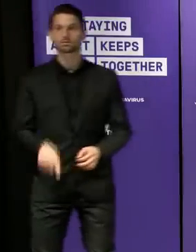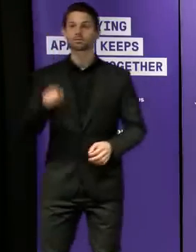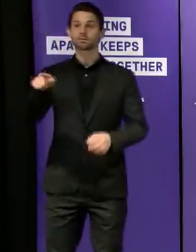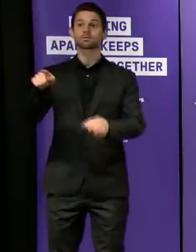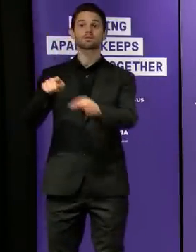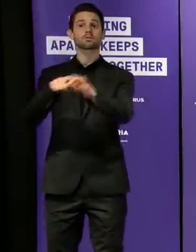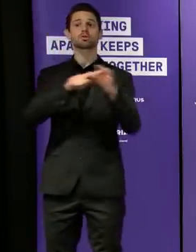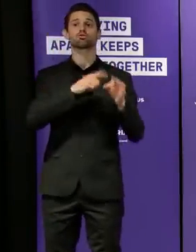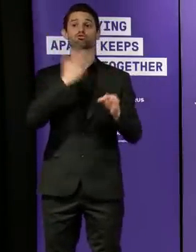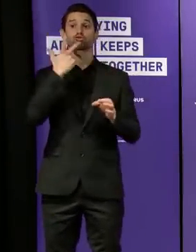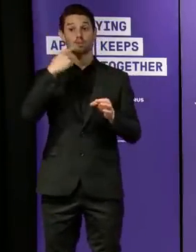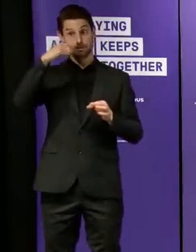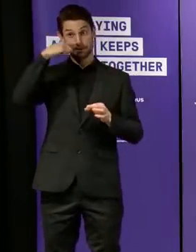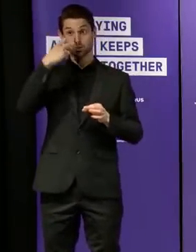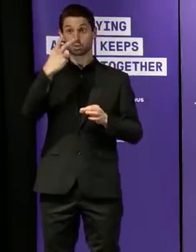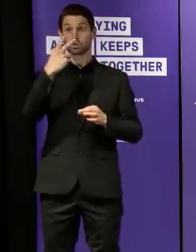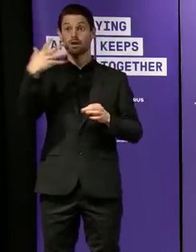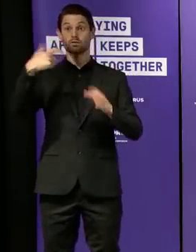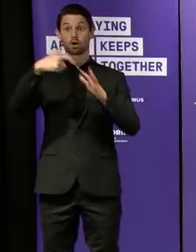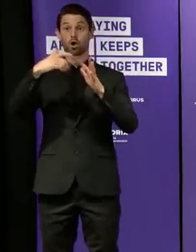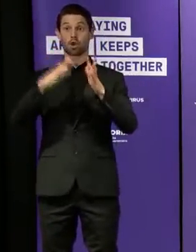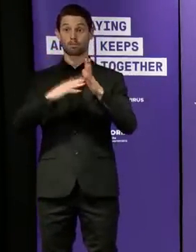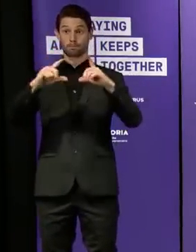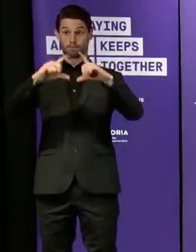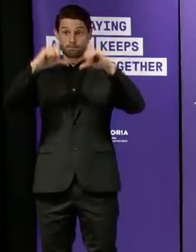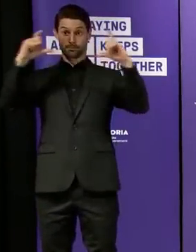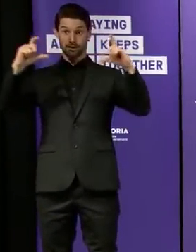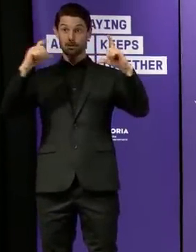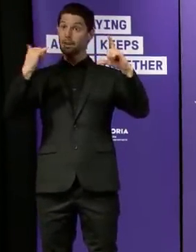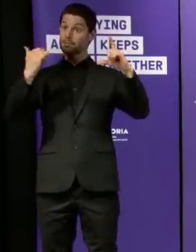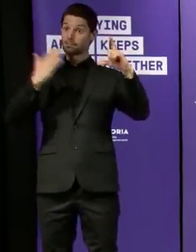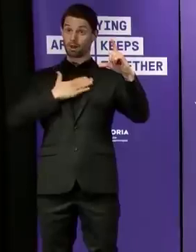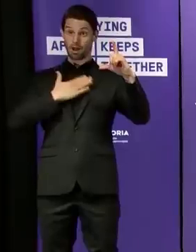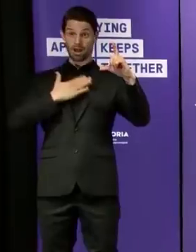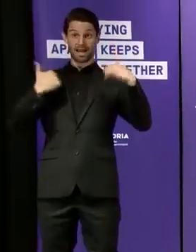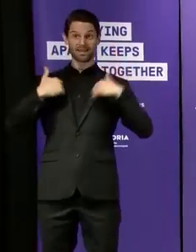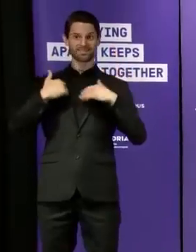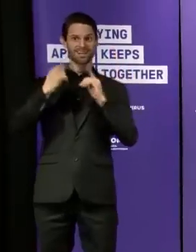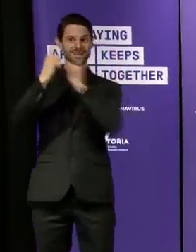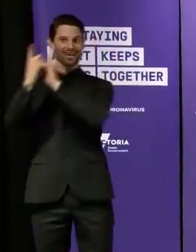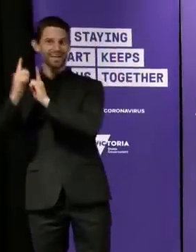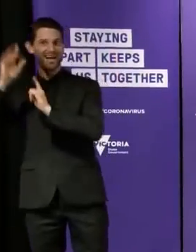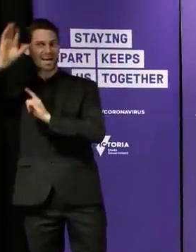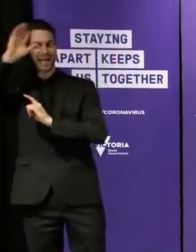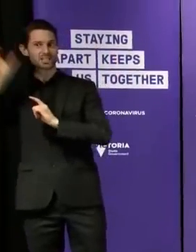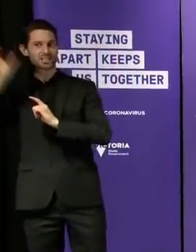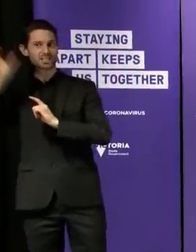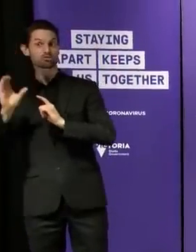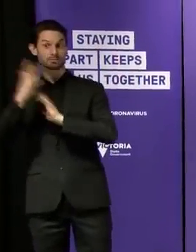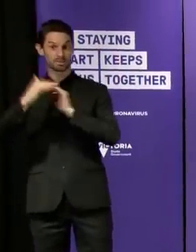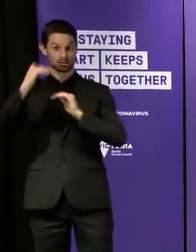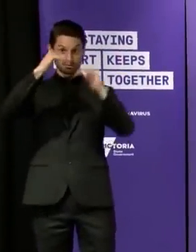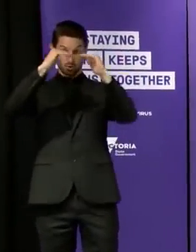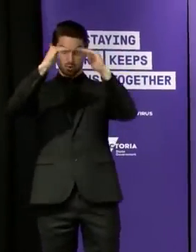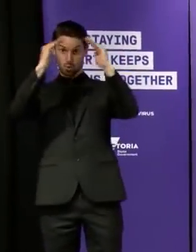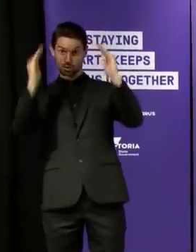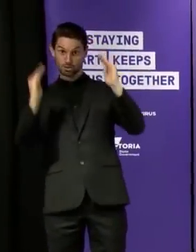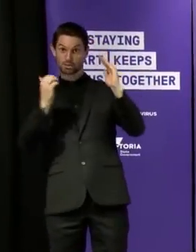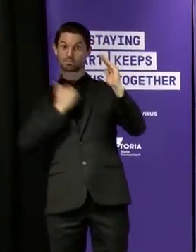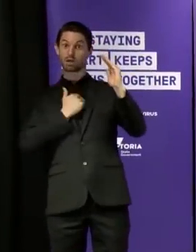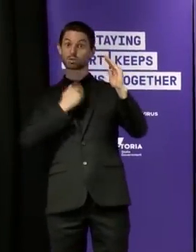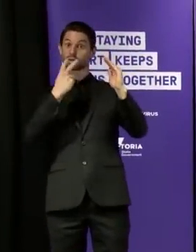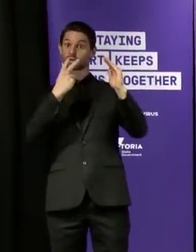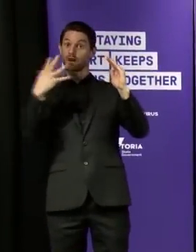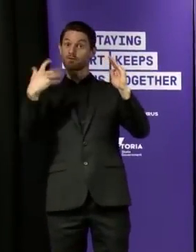assume that the metro rules... No, it only applies in metro Melbourne. But if it was to get into regional, your kilometres...